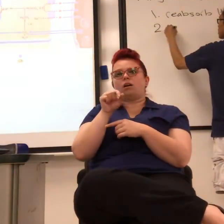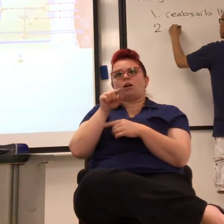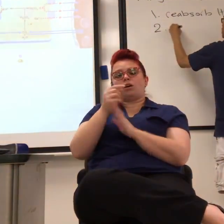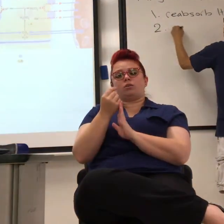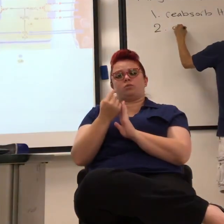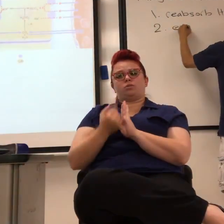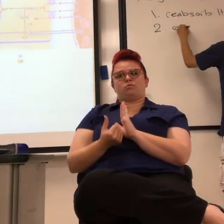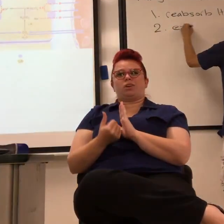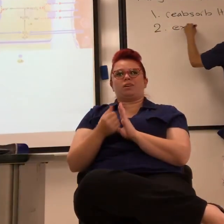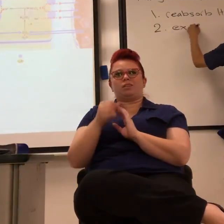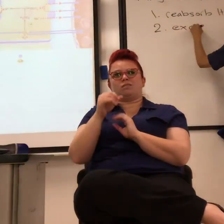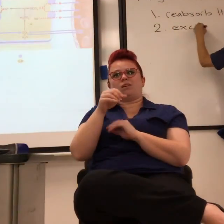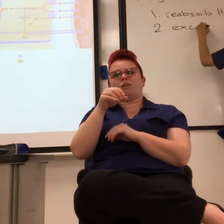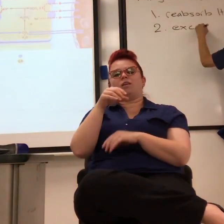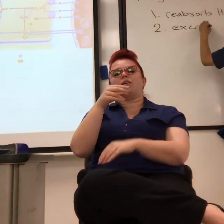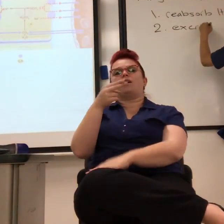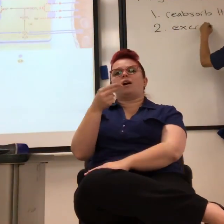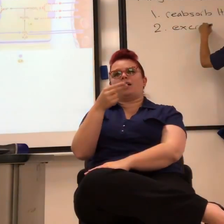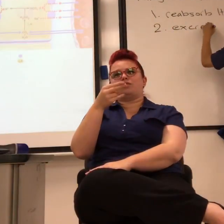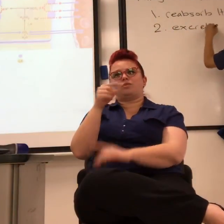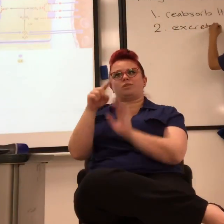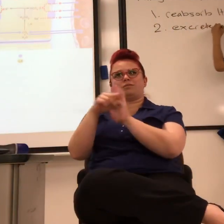ions?